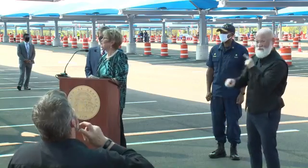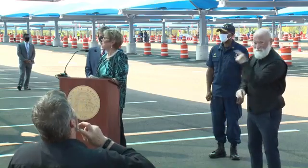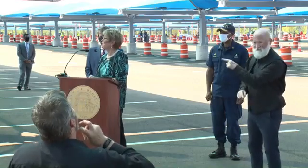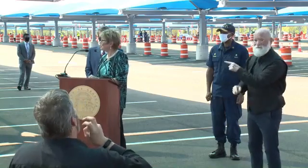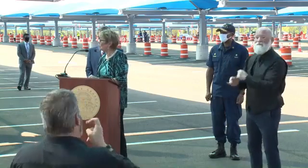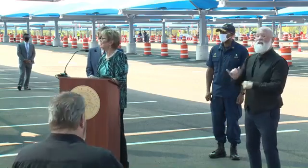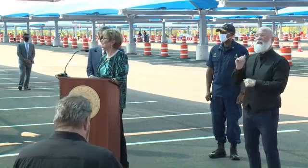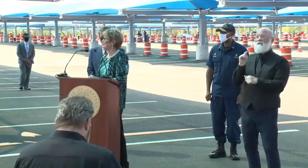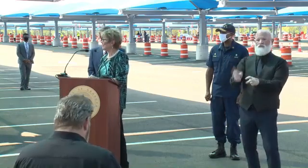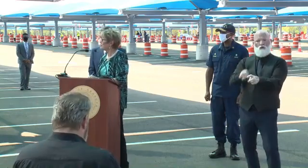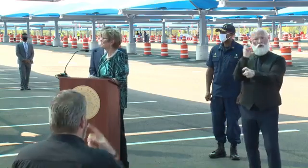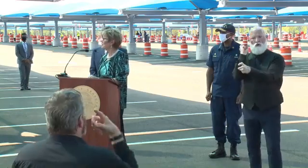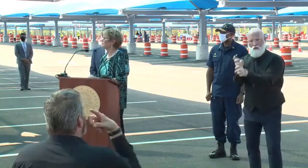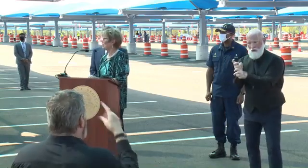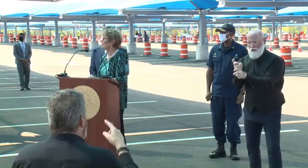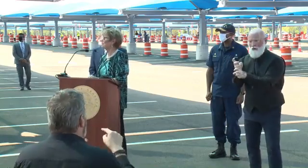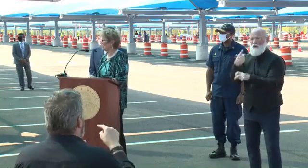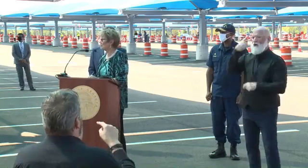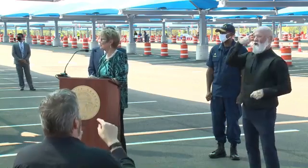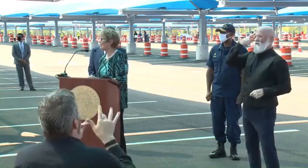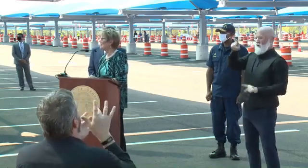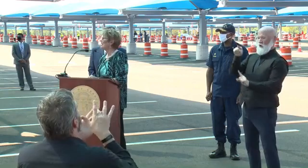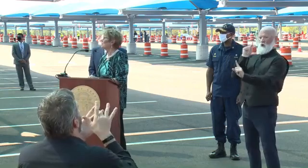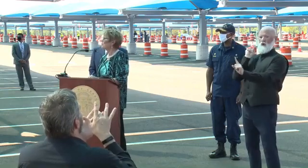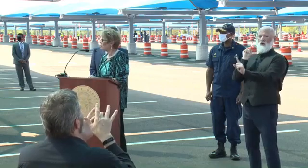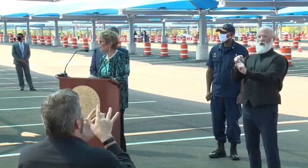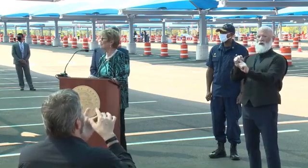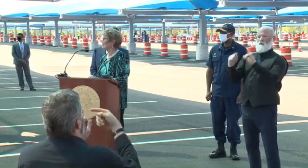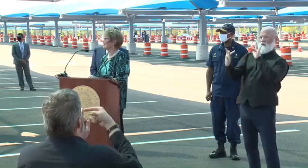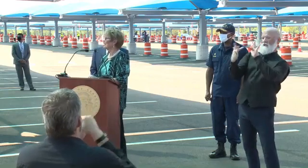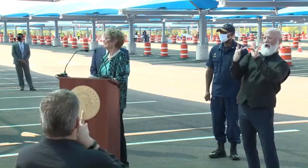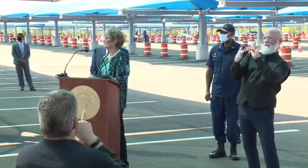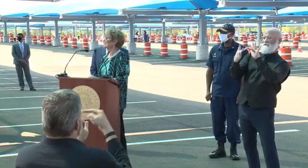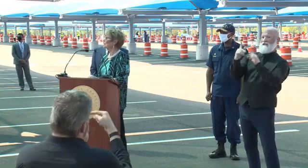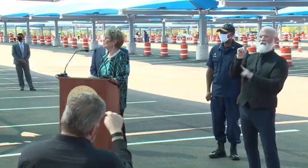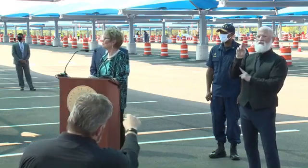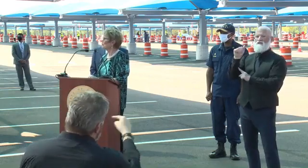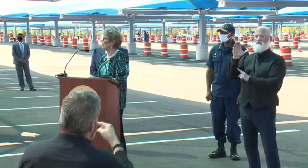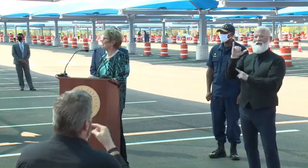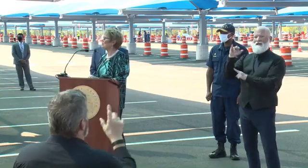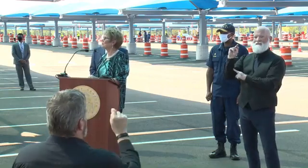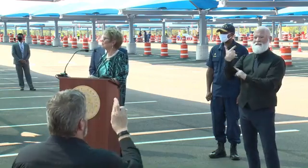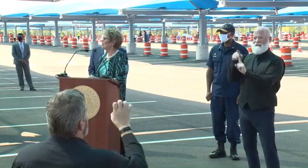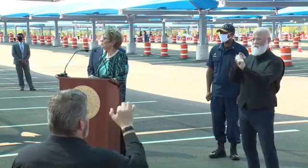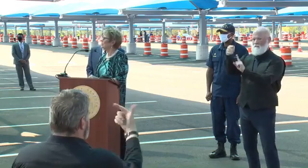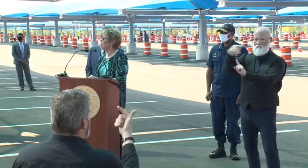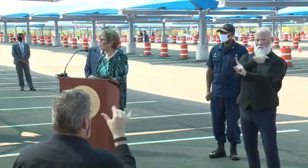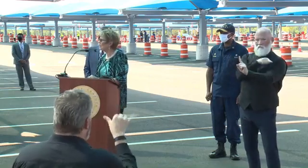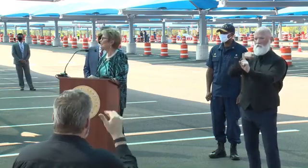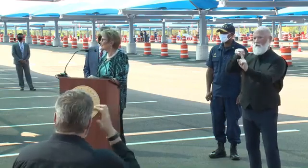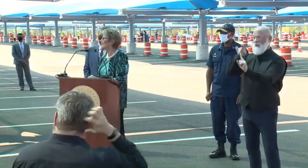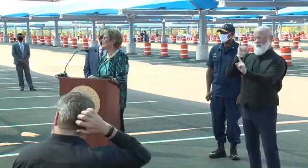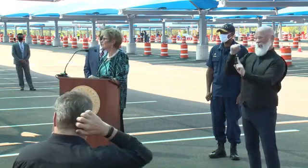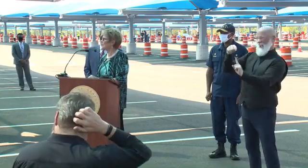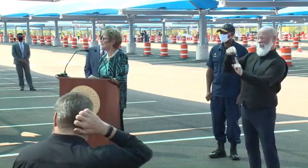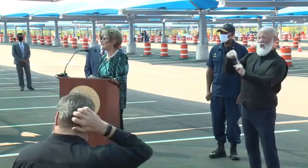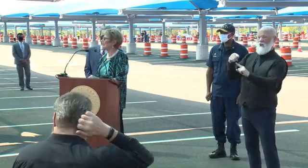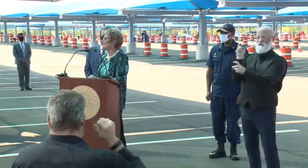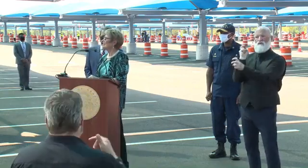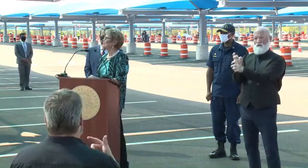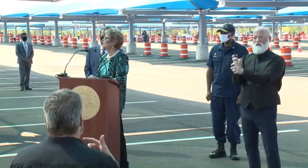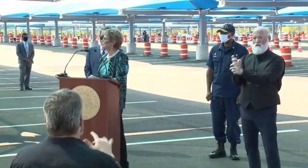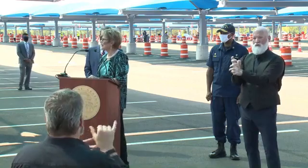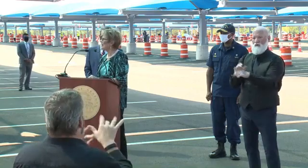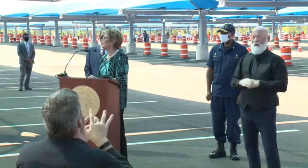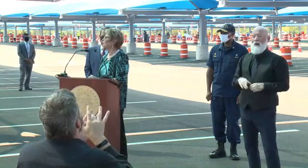tracing when you don't get the test results back fast. And we recognize that, and we want contact